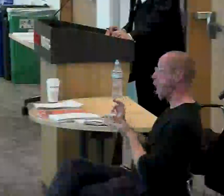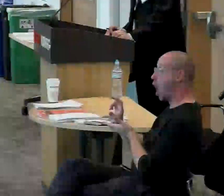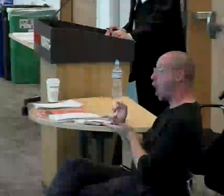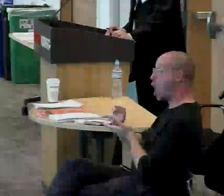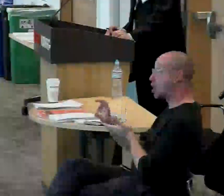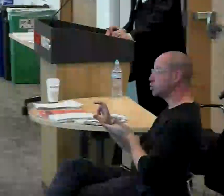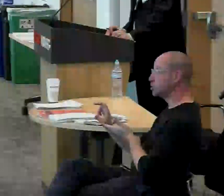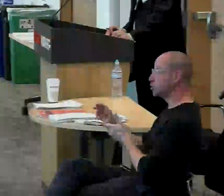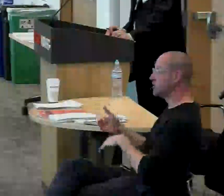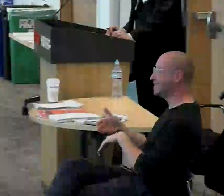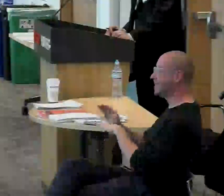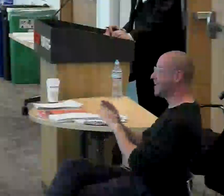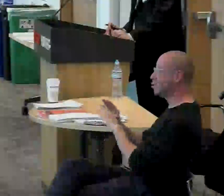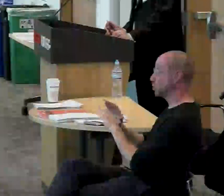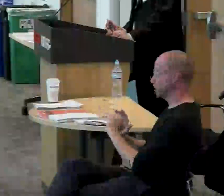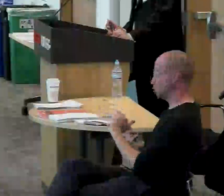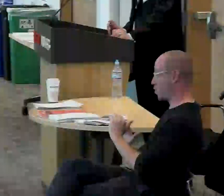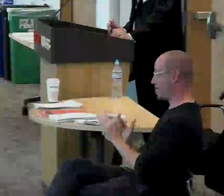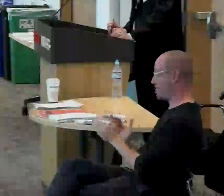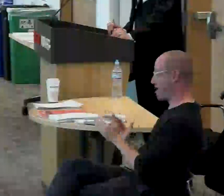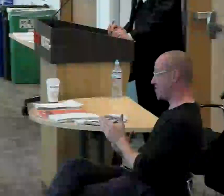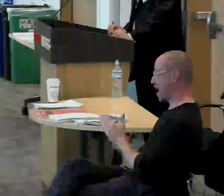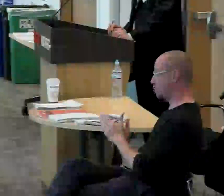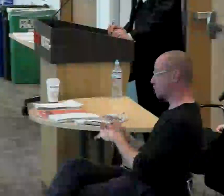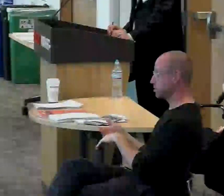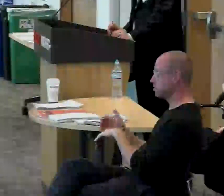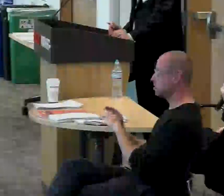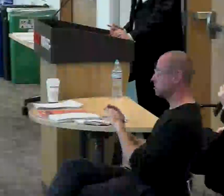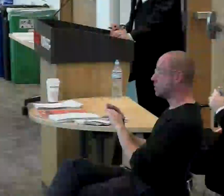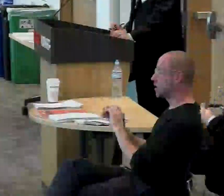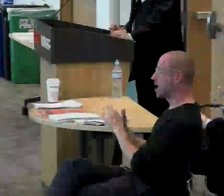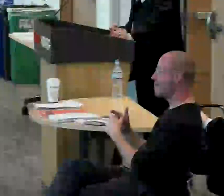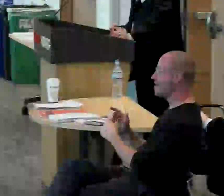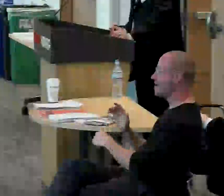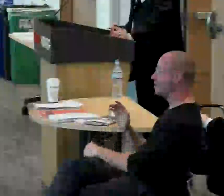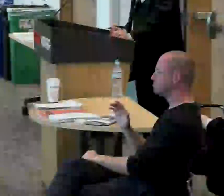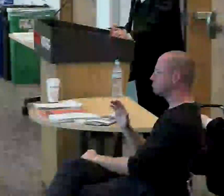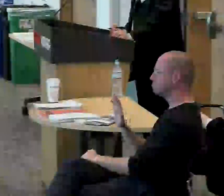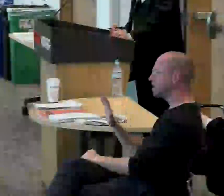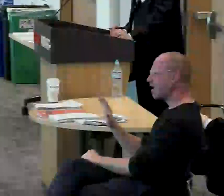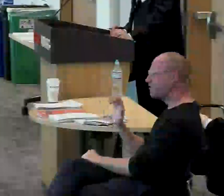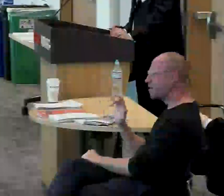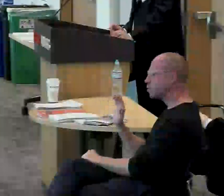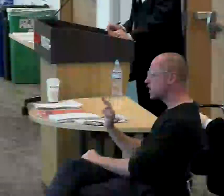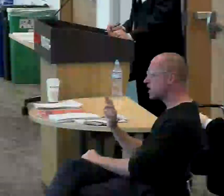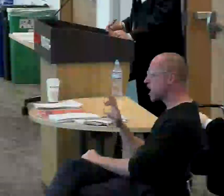working with a disability, and 529 rollovers.